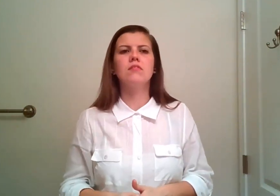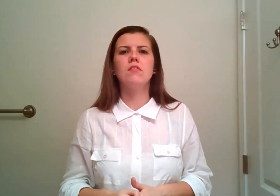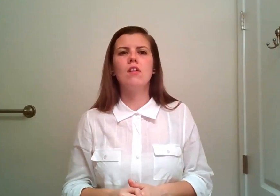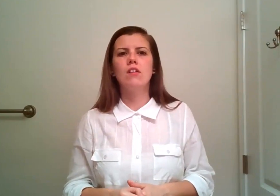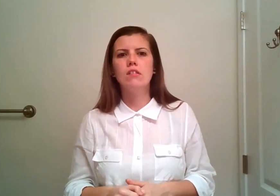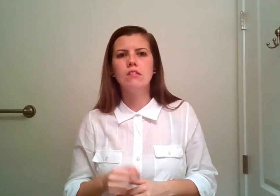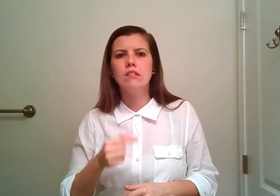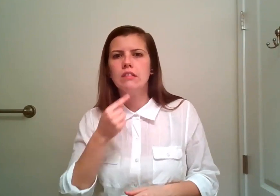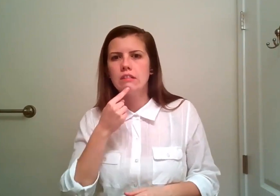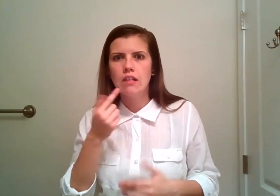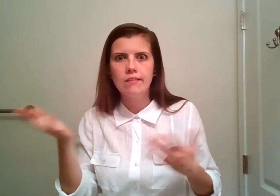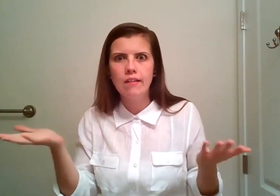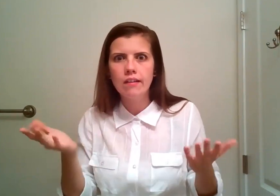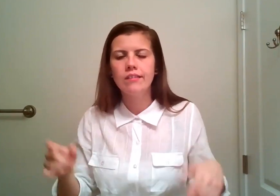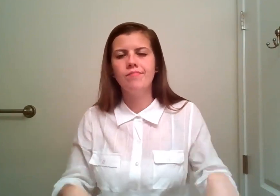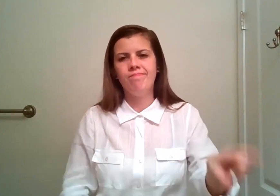doctor immediately said